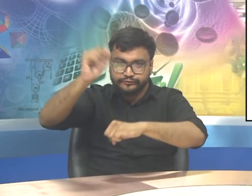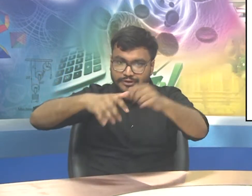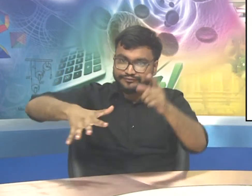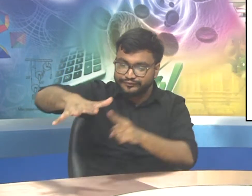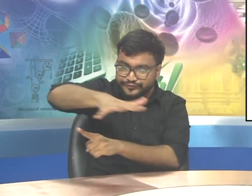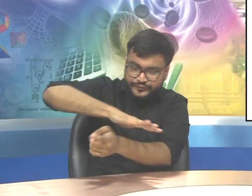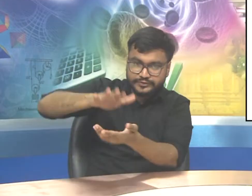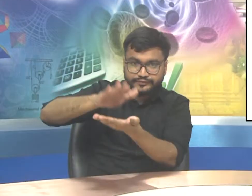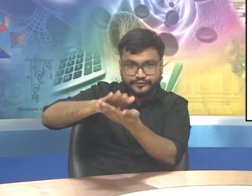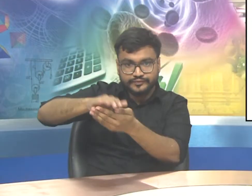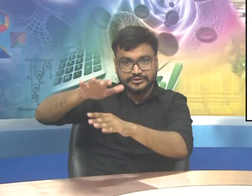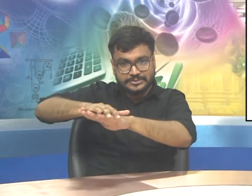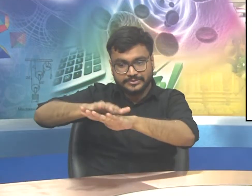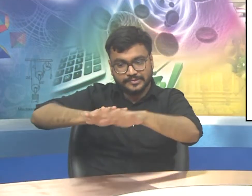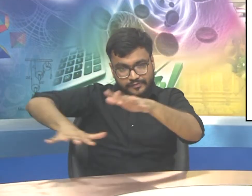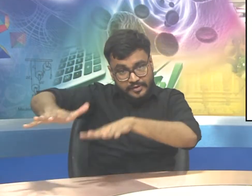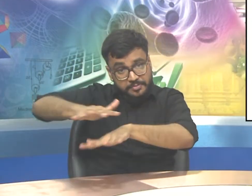agro-horticultural society.